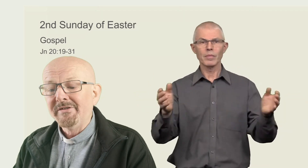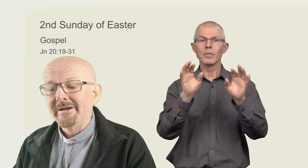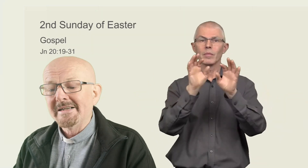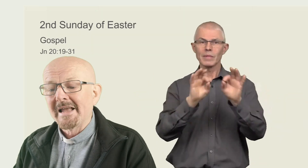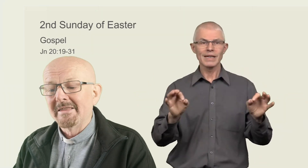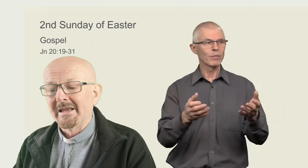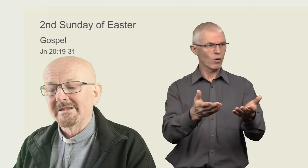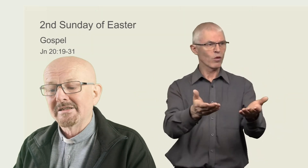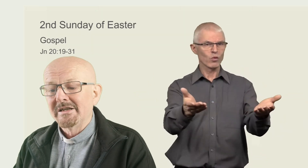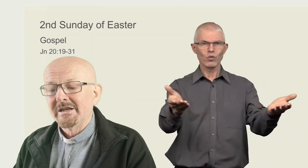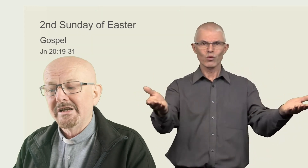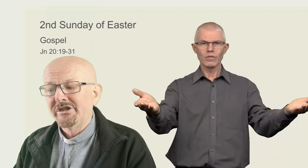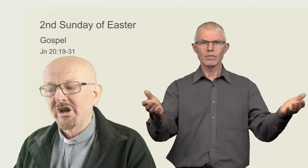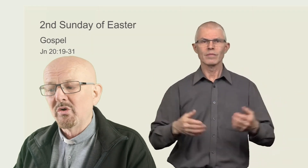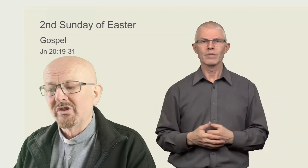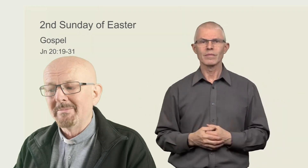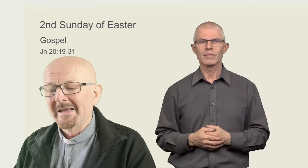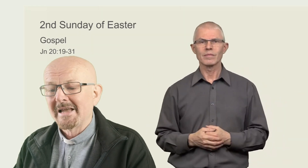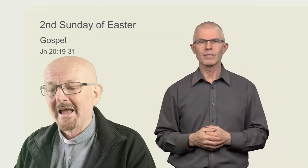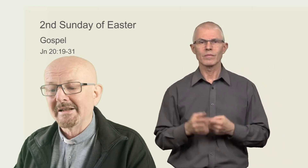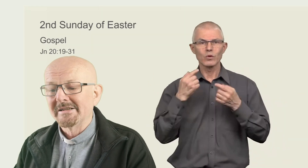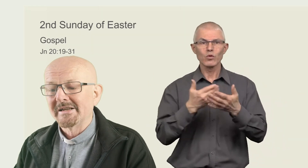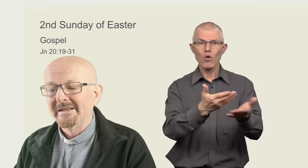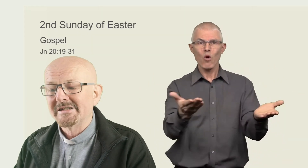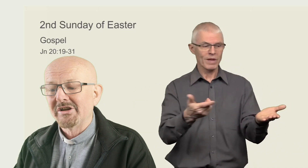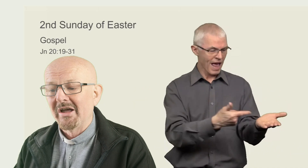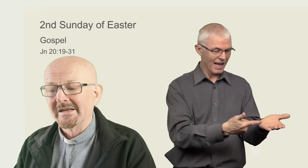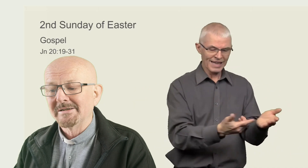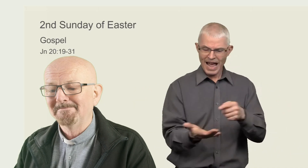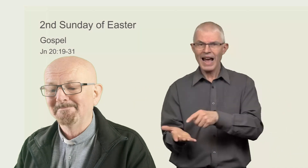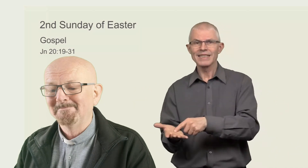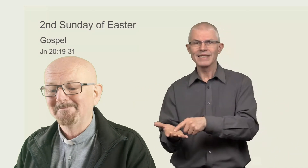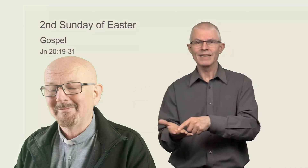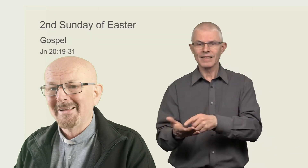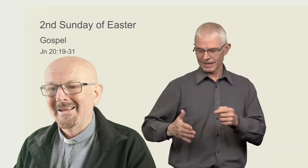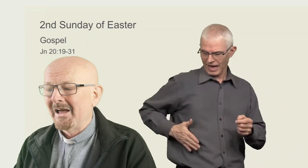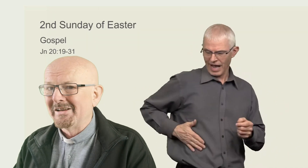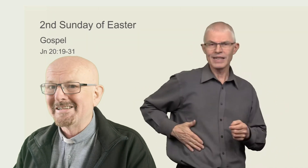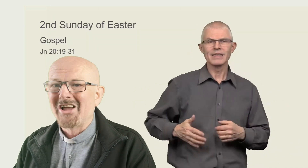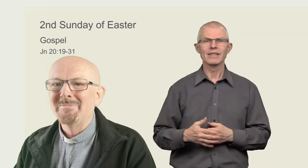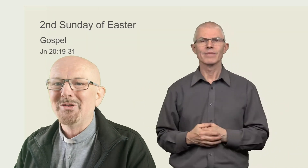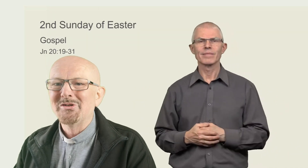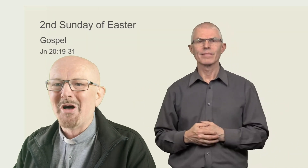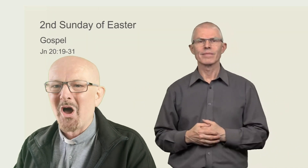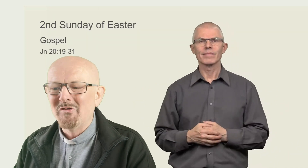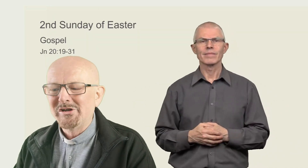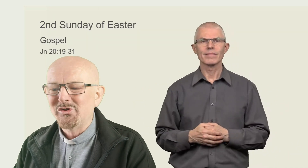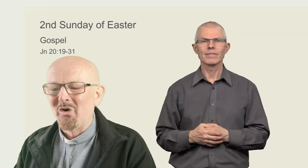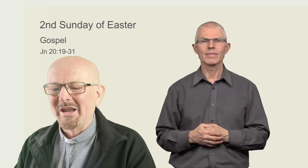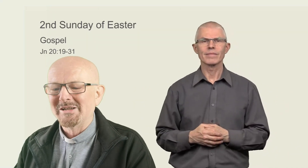And after he said this, he showed them his hands and his side. And the disciples